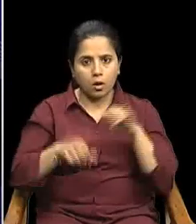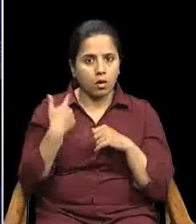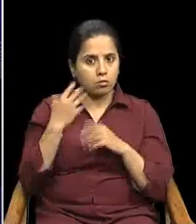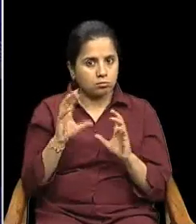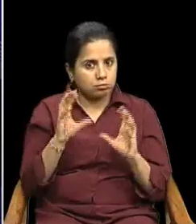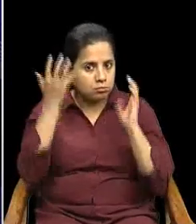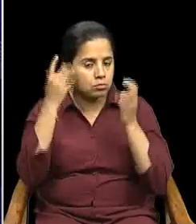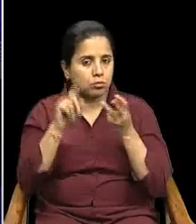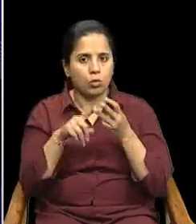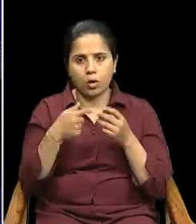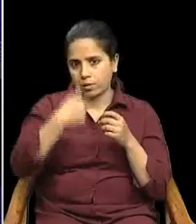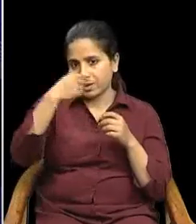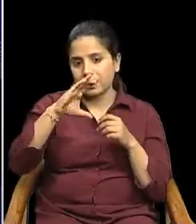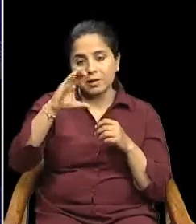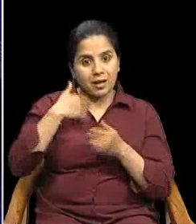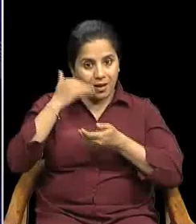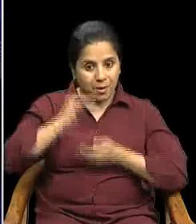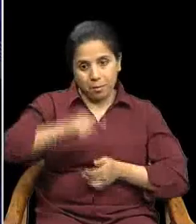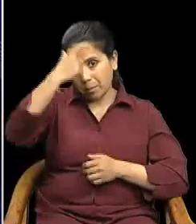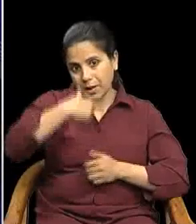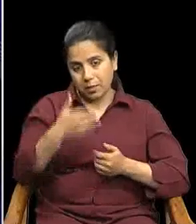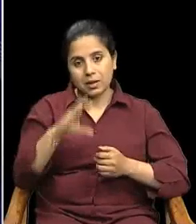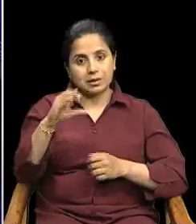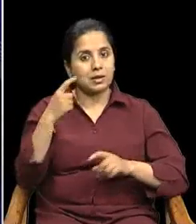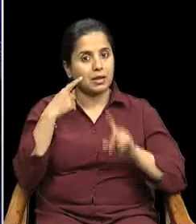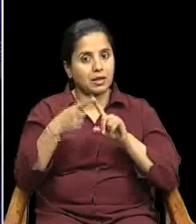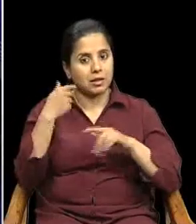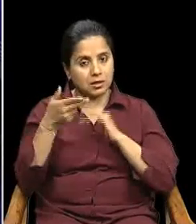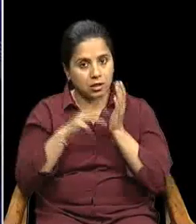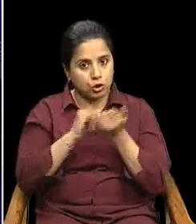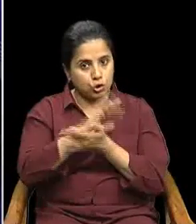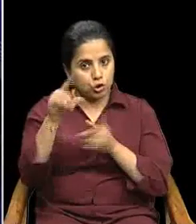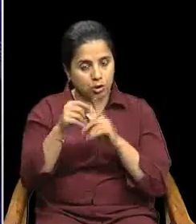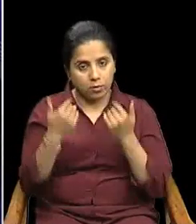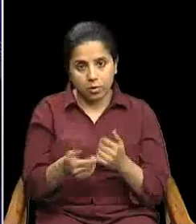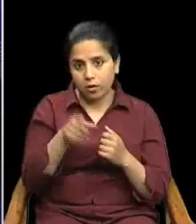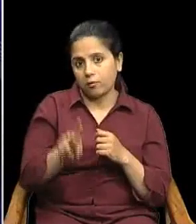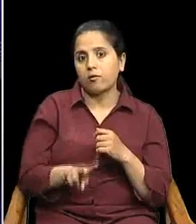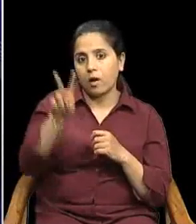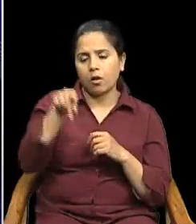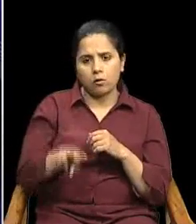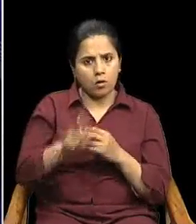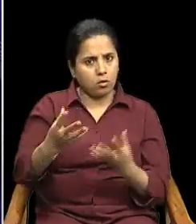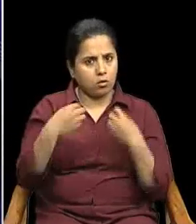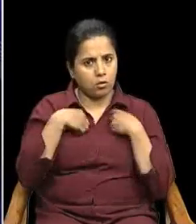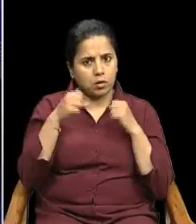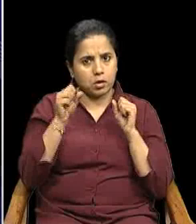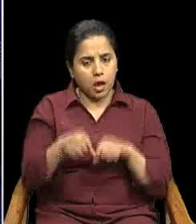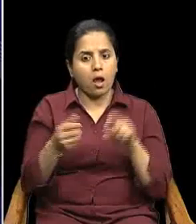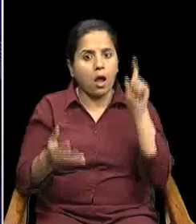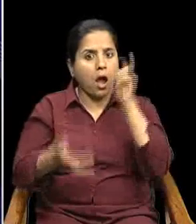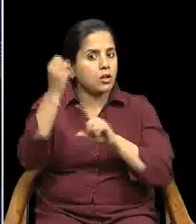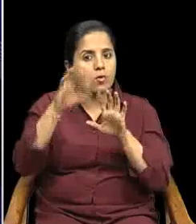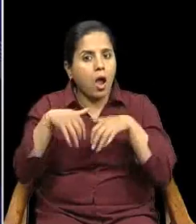the citizenship values. Now, these value inculcations can be best achieved